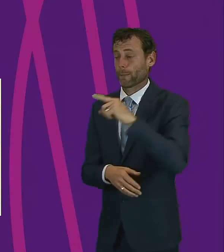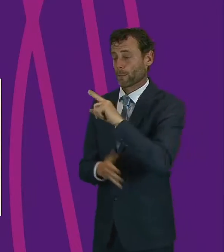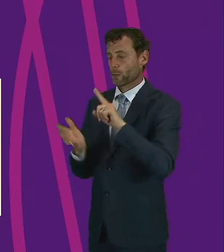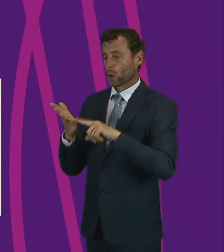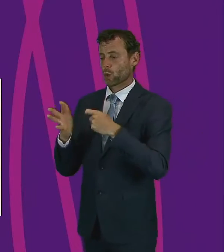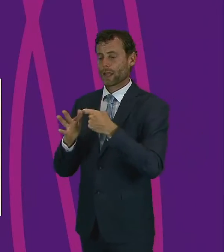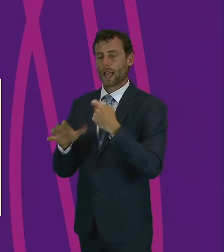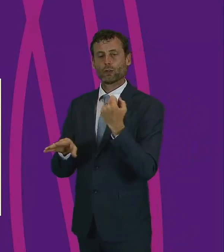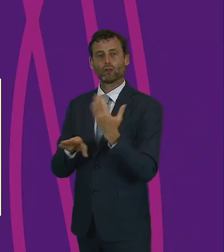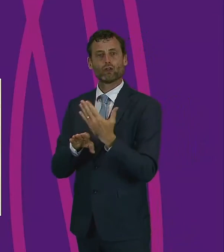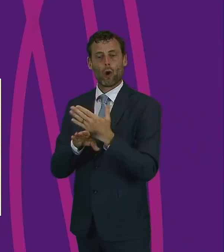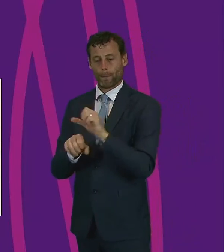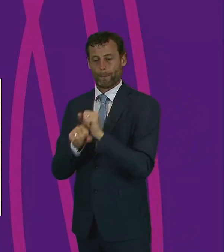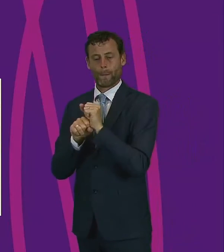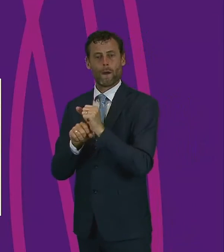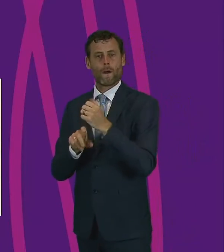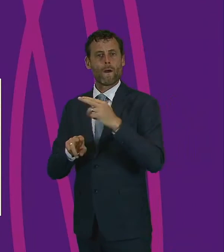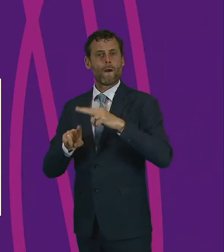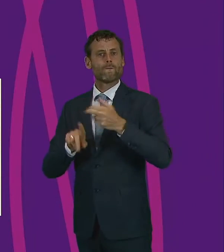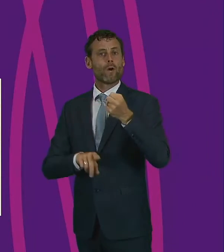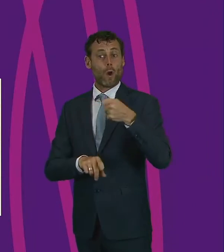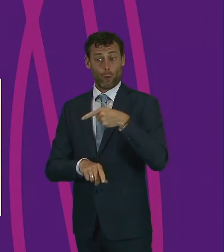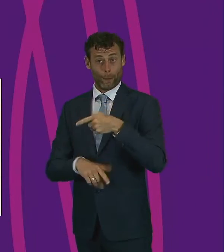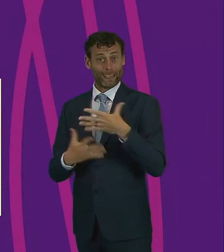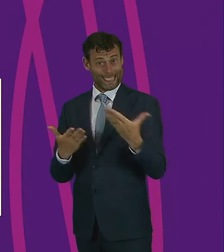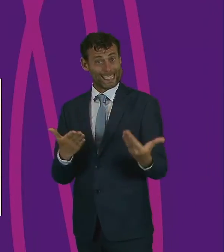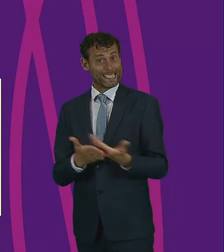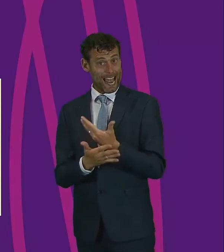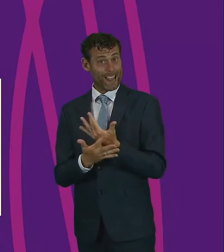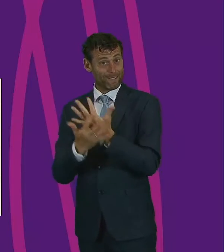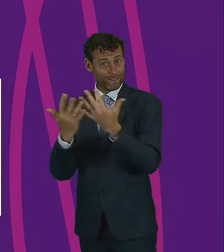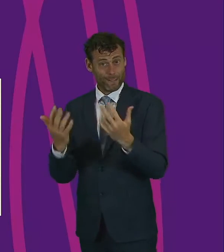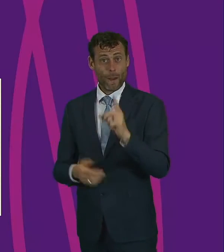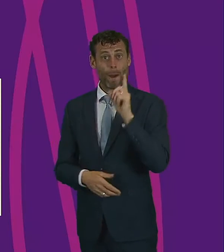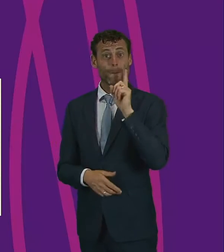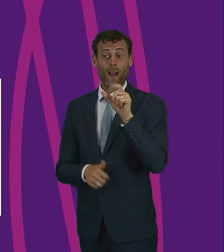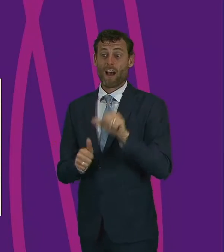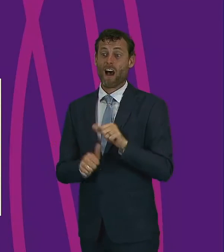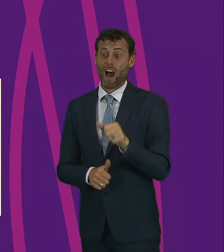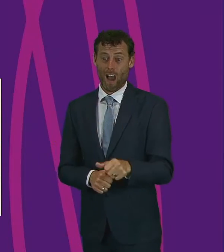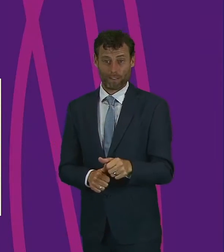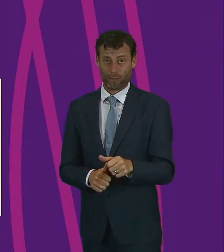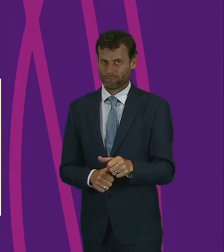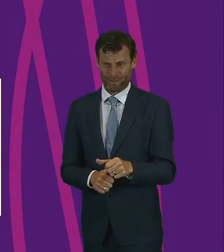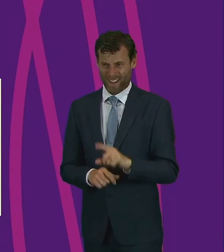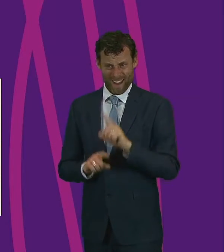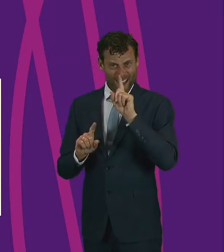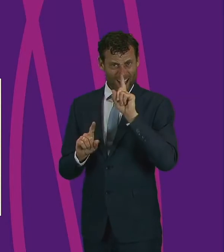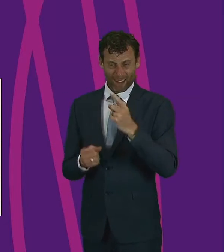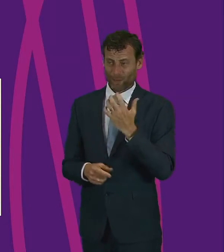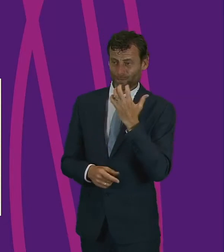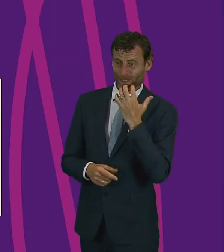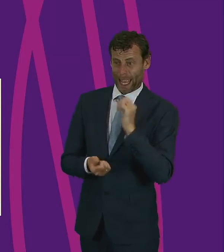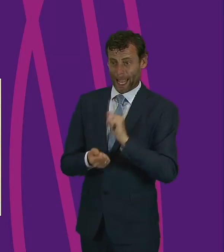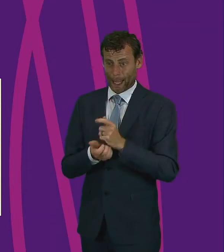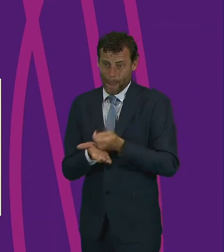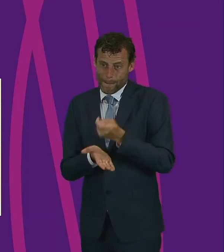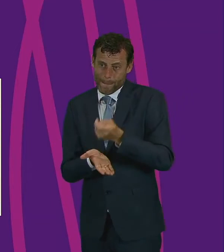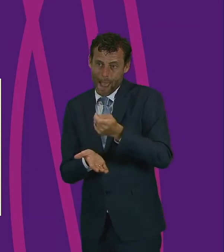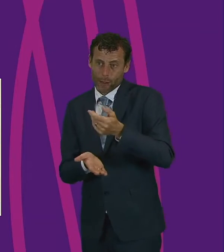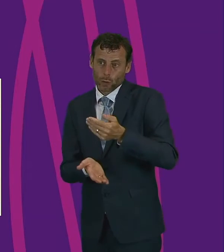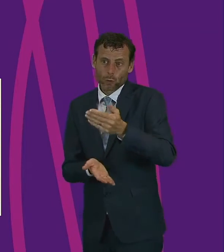been a lifesaver, but many tourism businesses can't afford to keep staff on until March 2021, and that means the